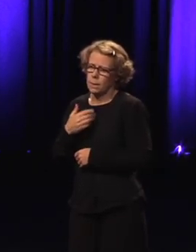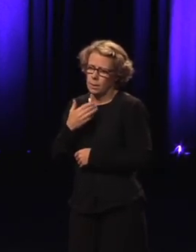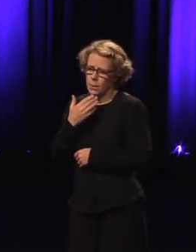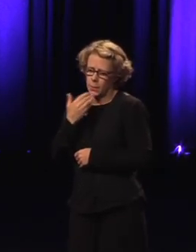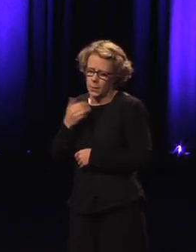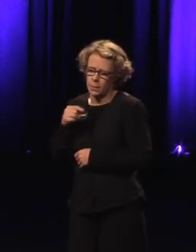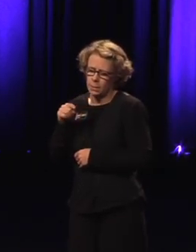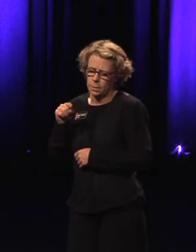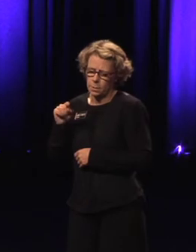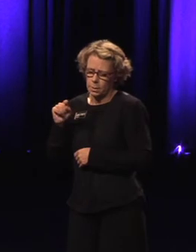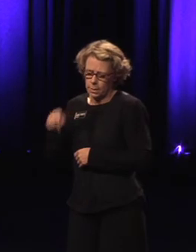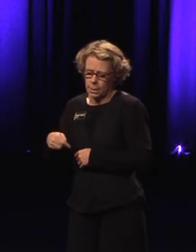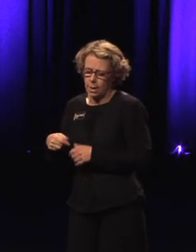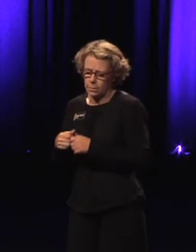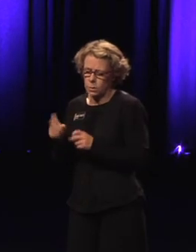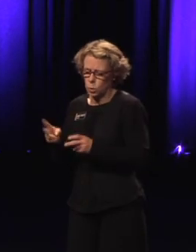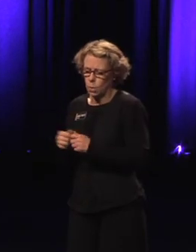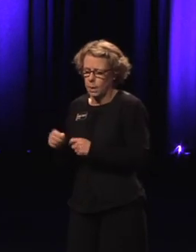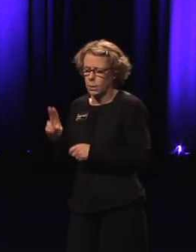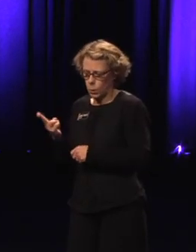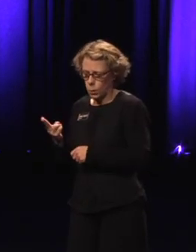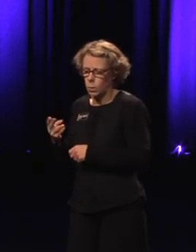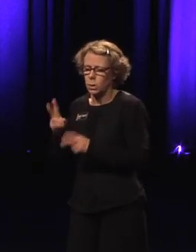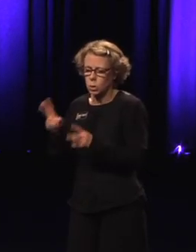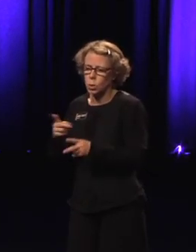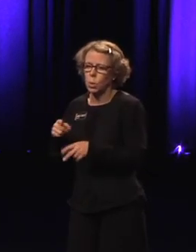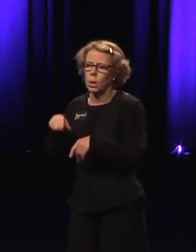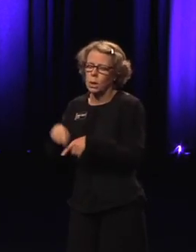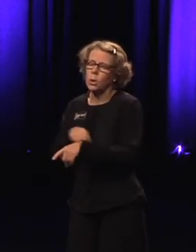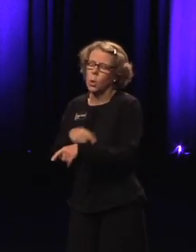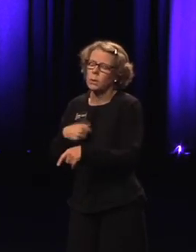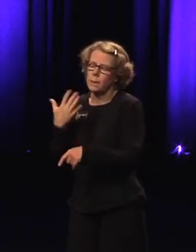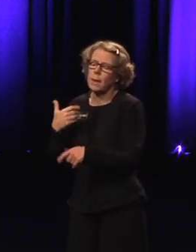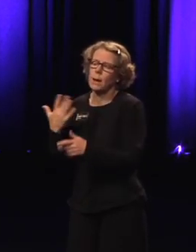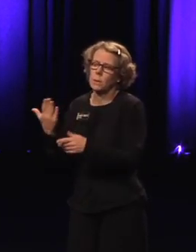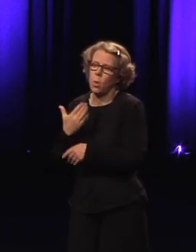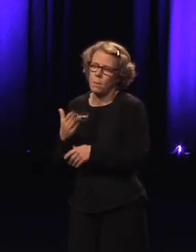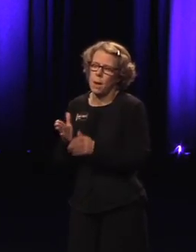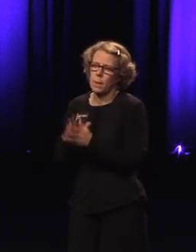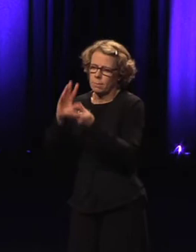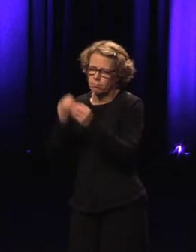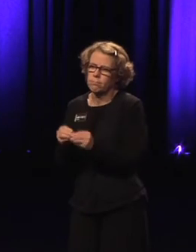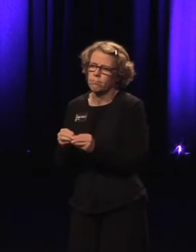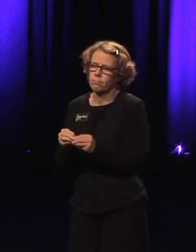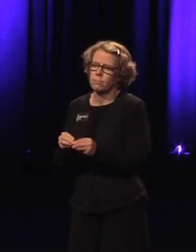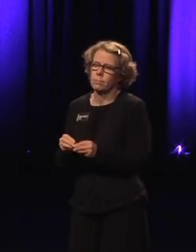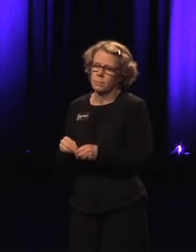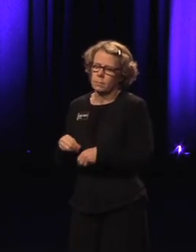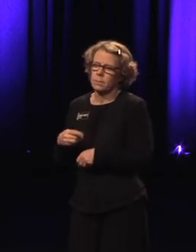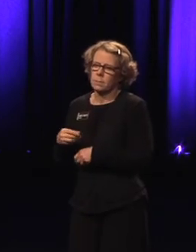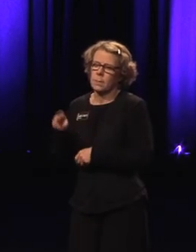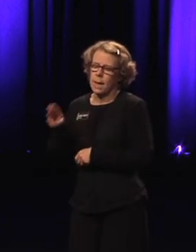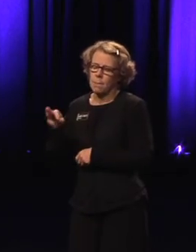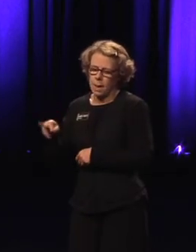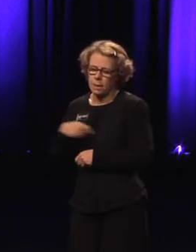Sustainable Development Goals, but this is as far as we got now in making the human rights input into